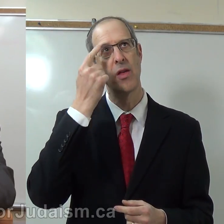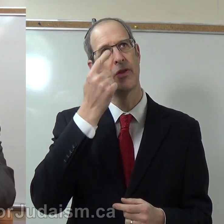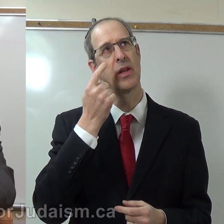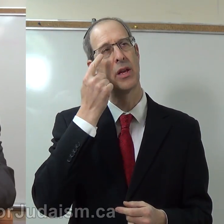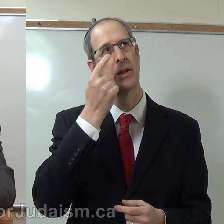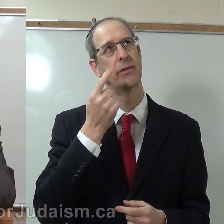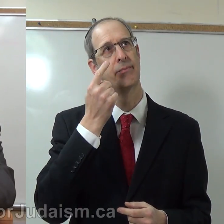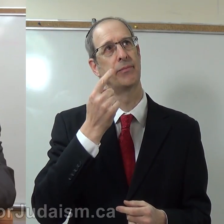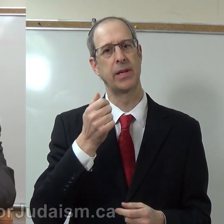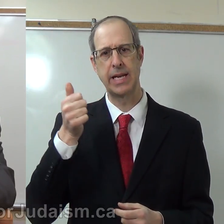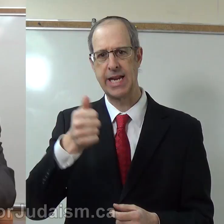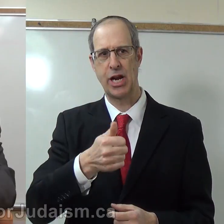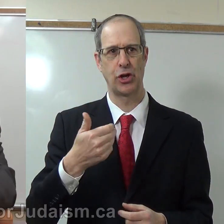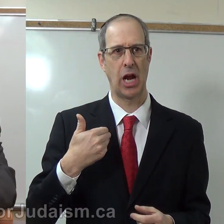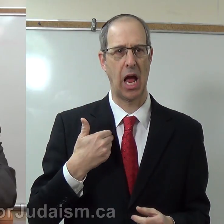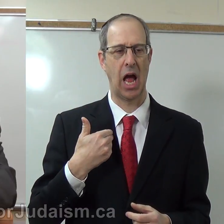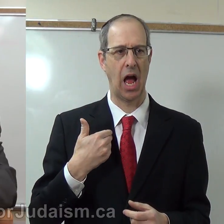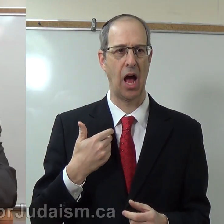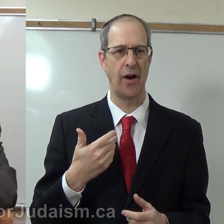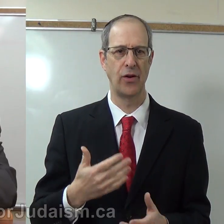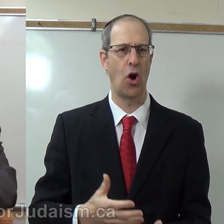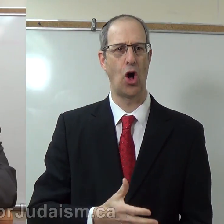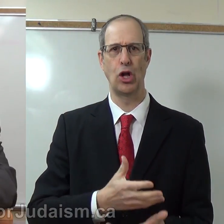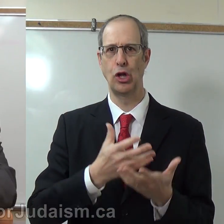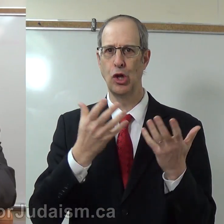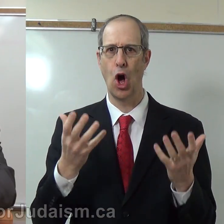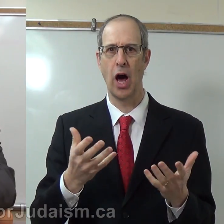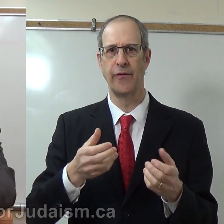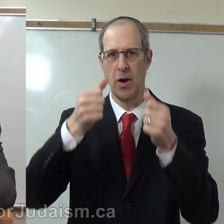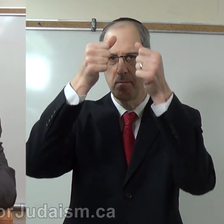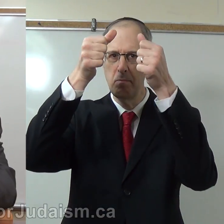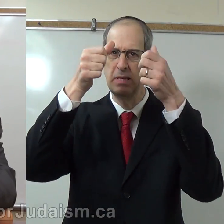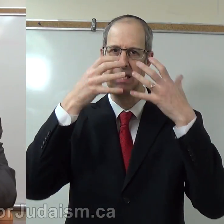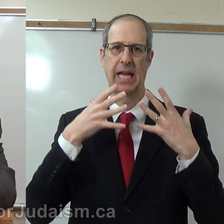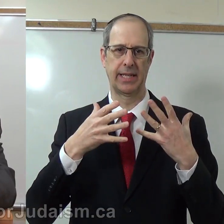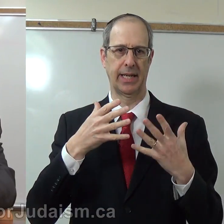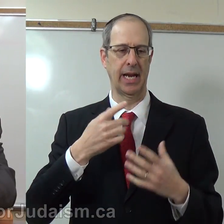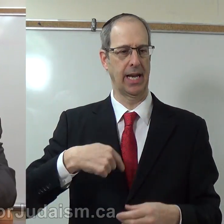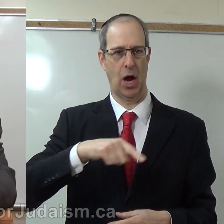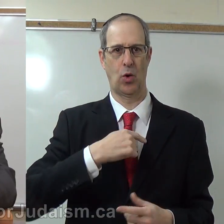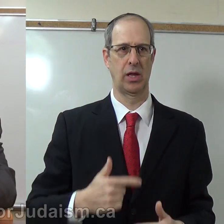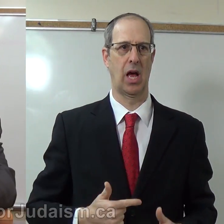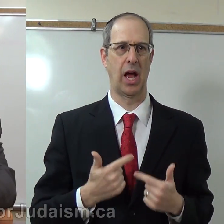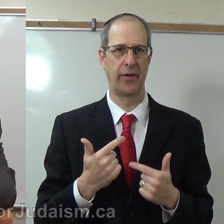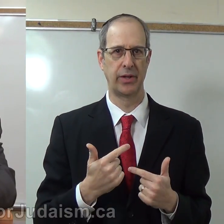we each have a tremendous amount of blessing in our lives.